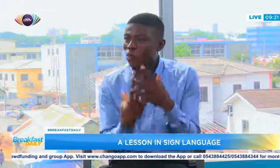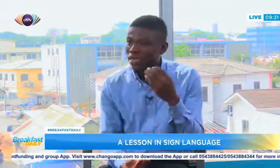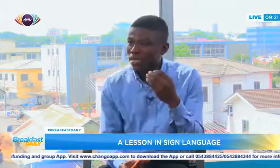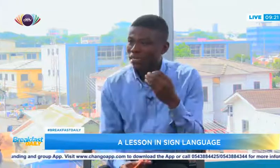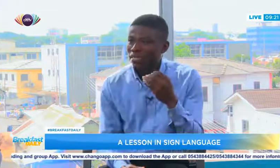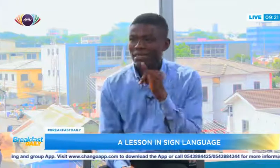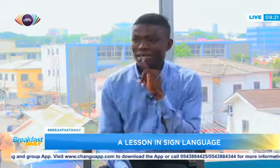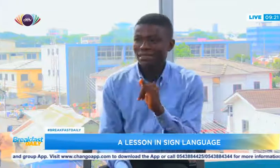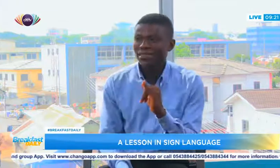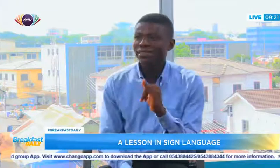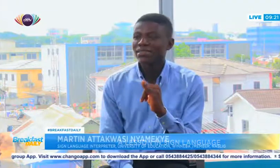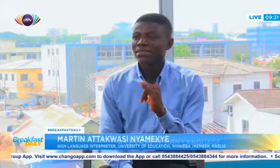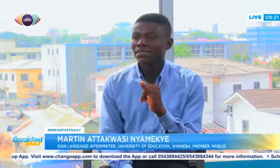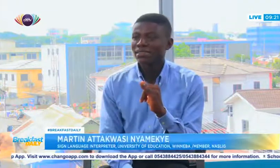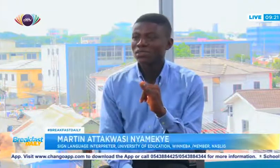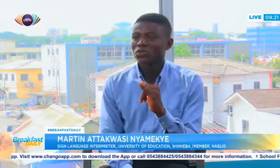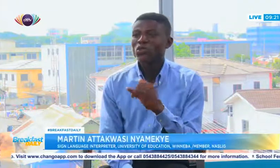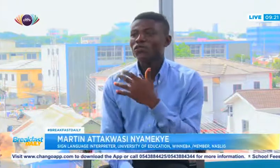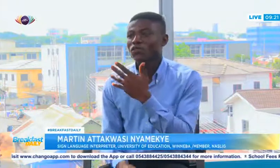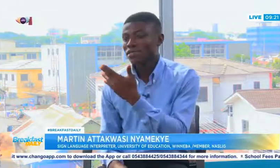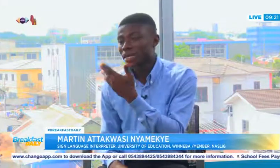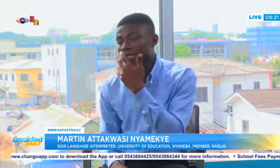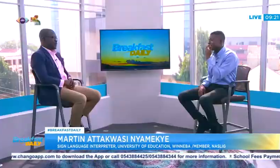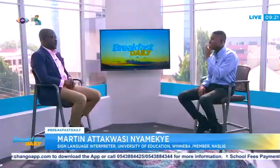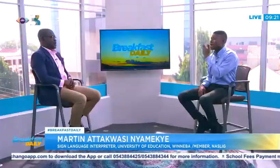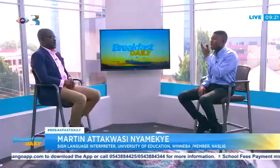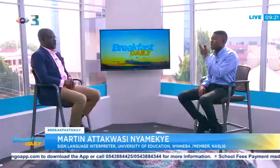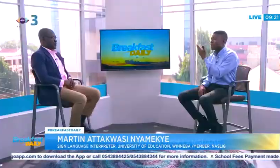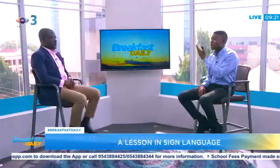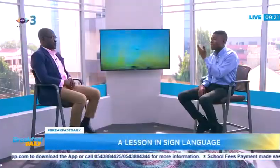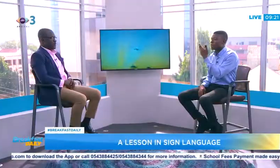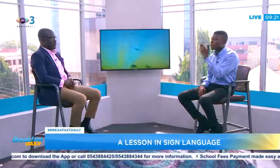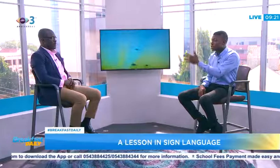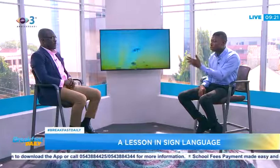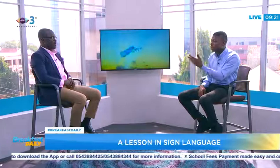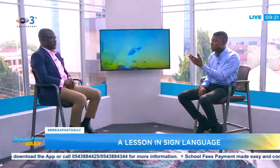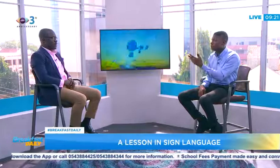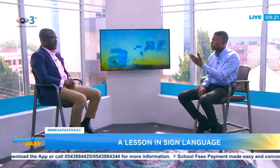omitted the S. Okay. So if you are signing, what is your name? Yeah.